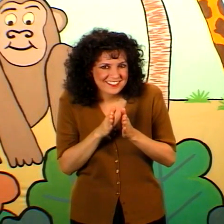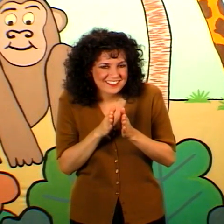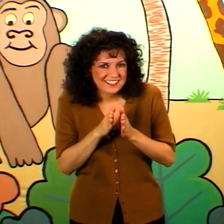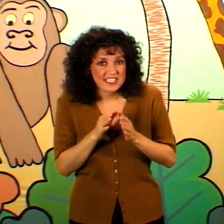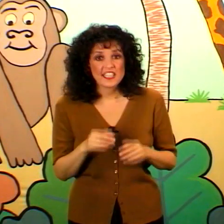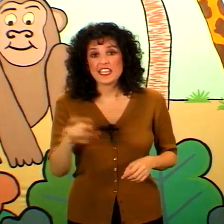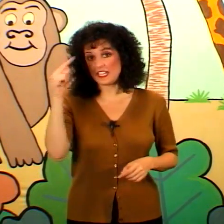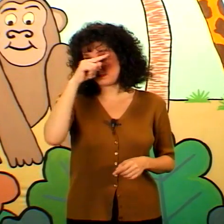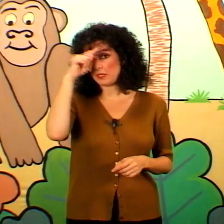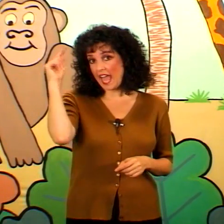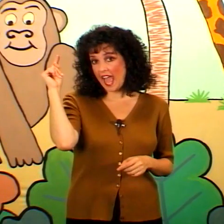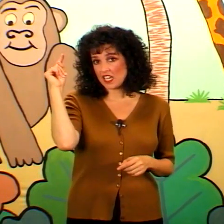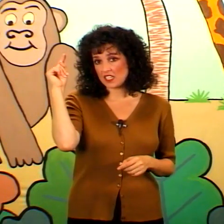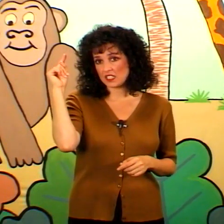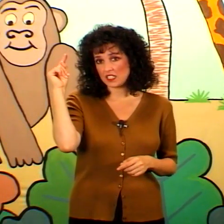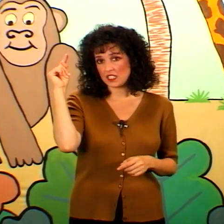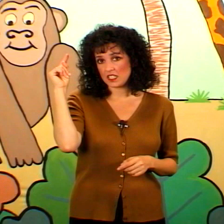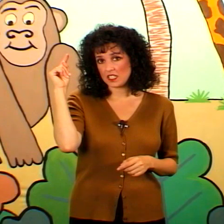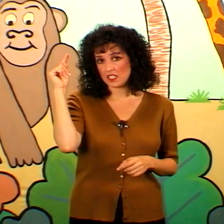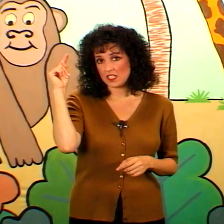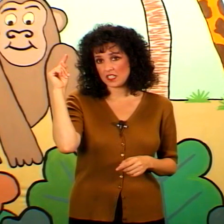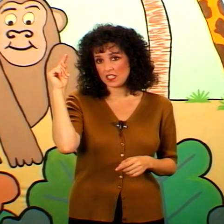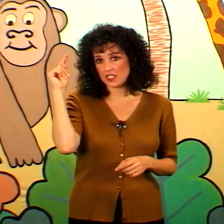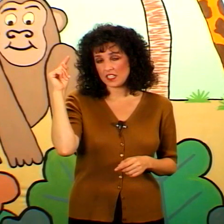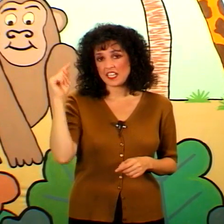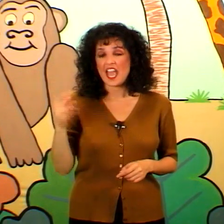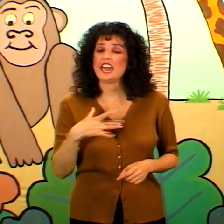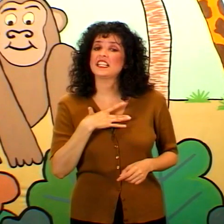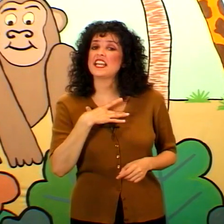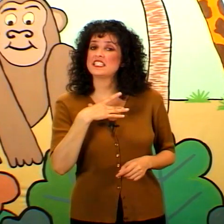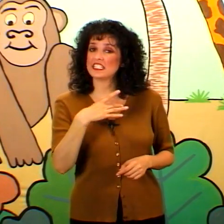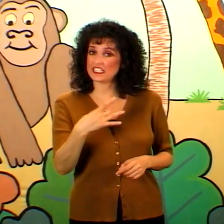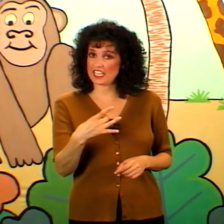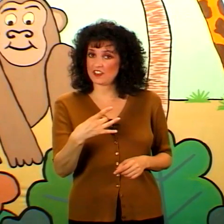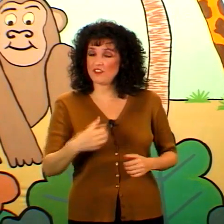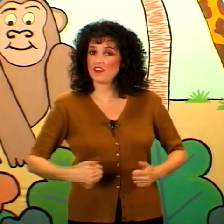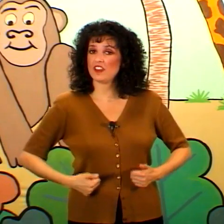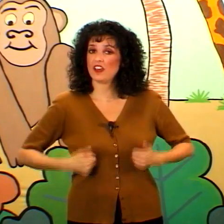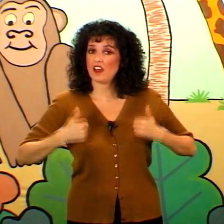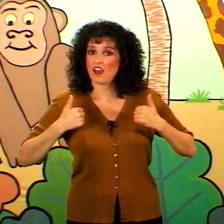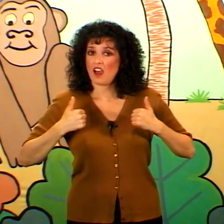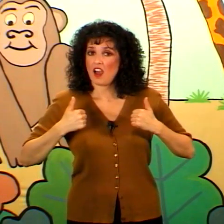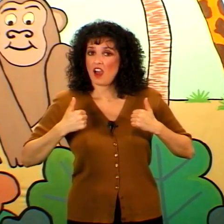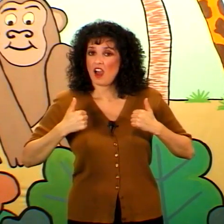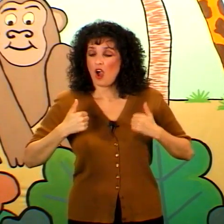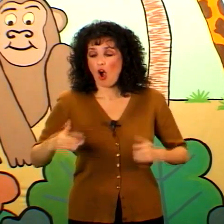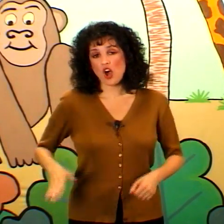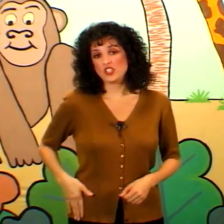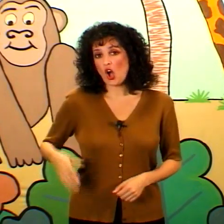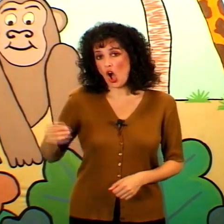It's black. And it likes to live on dogs.